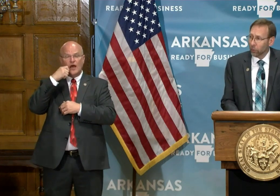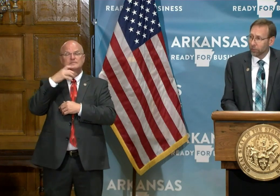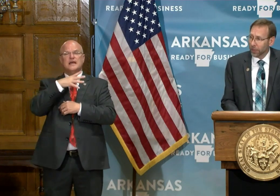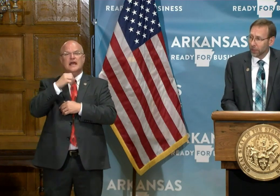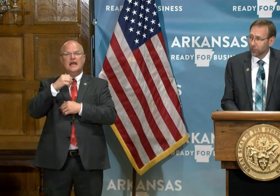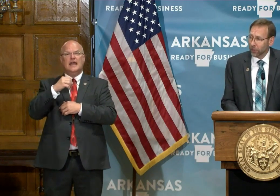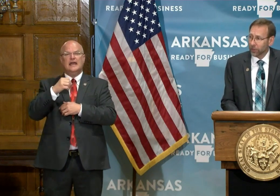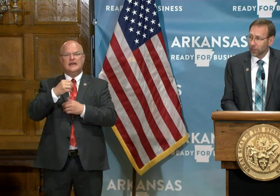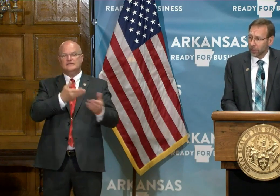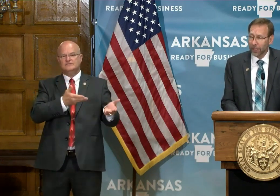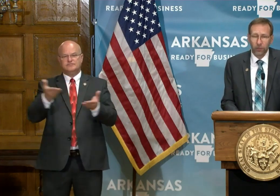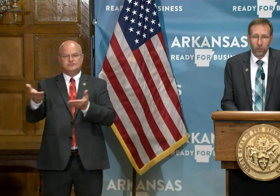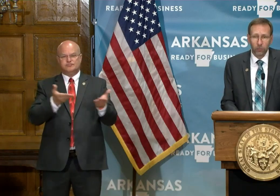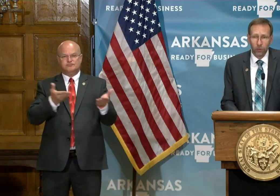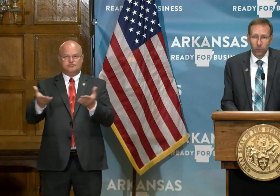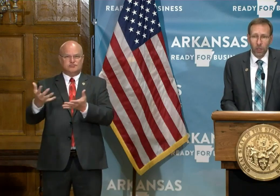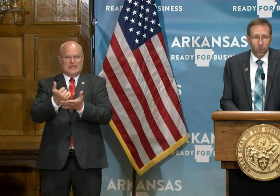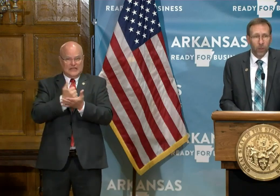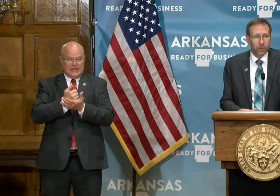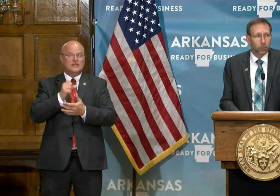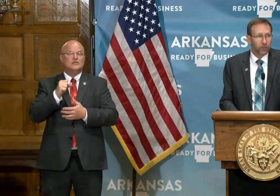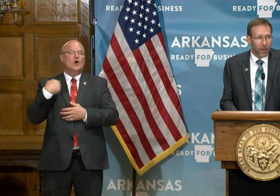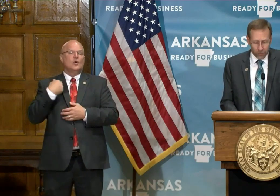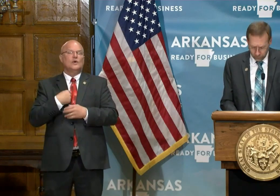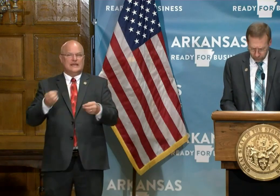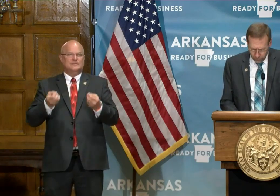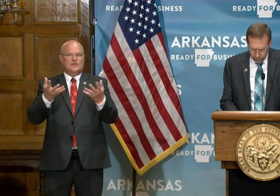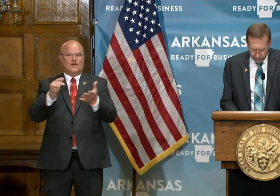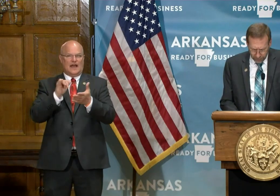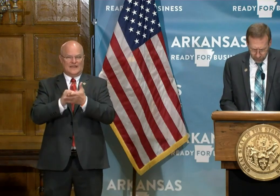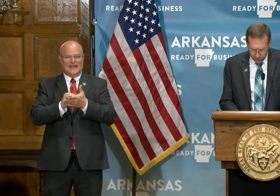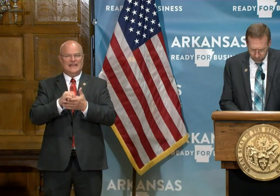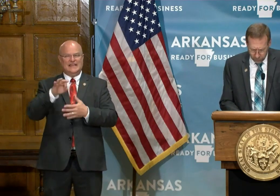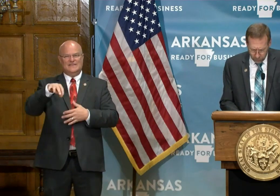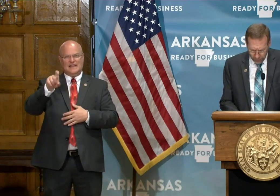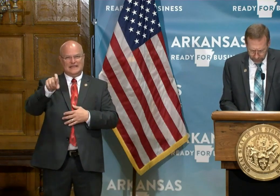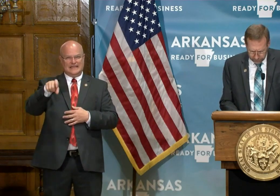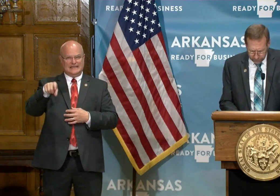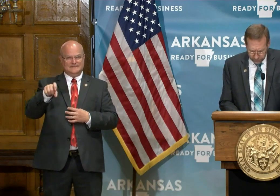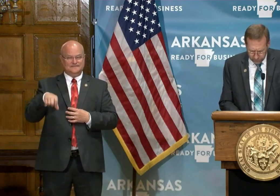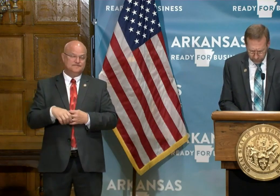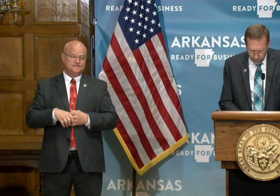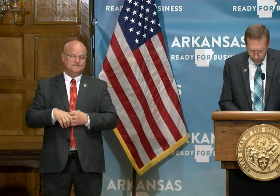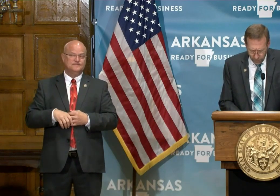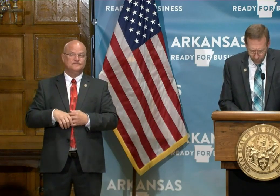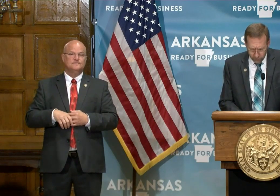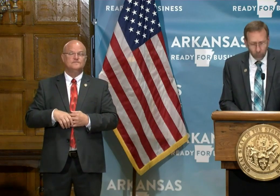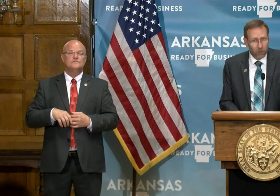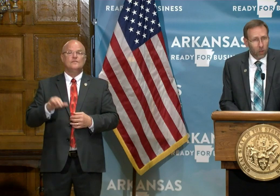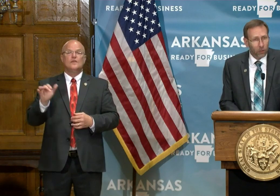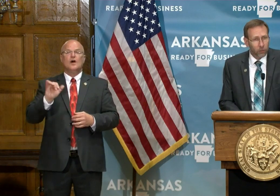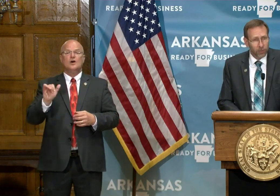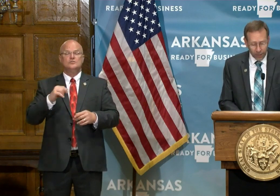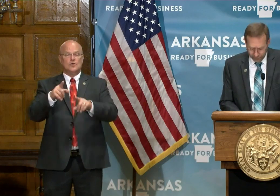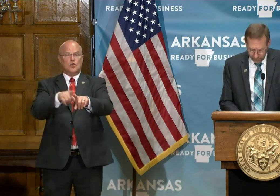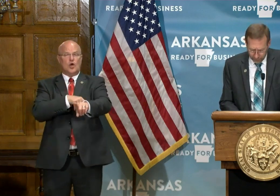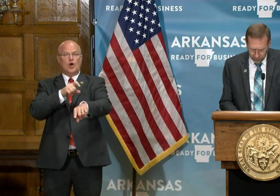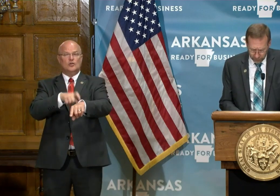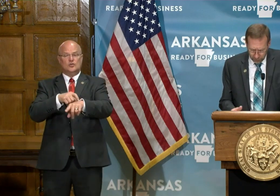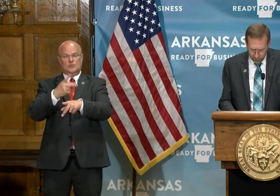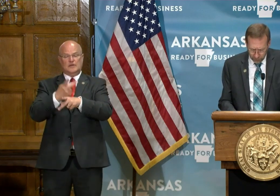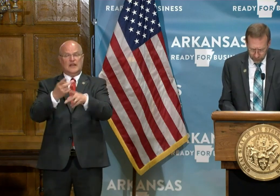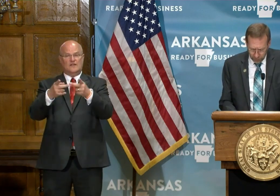viral transport media for them to collect those, so we can provide those to them if they choose to do that. Also, our long-term